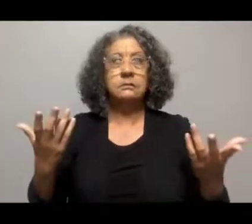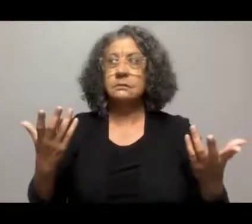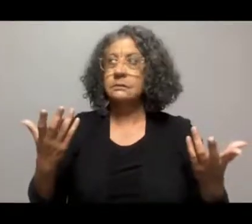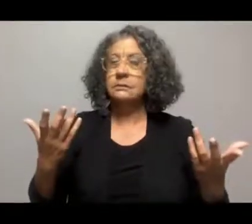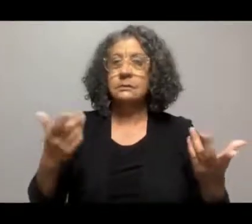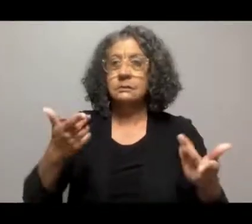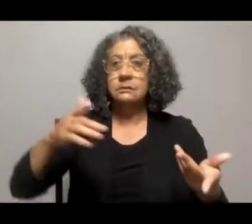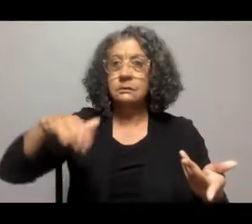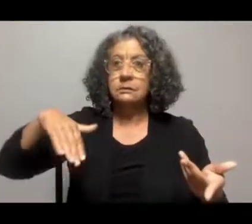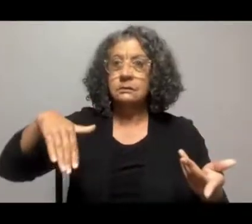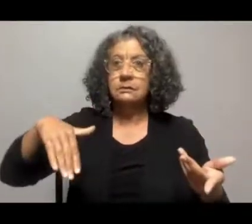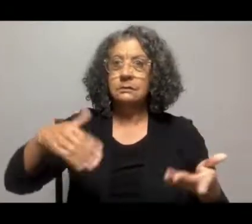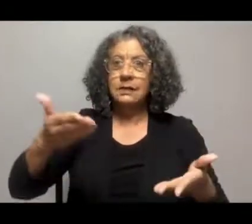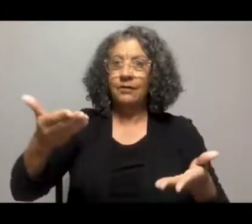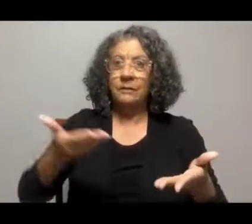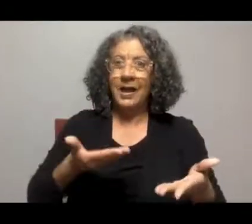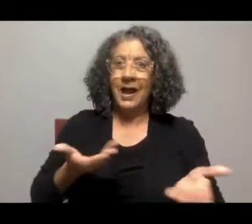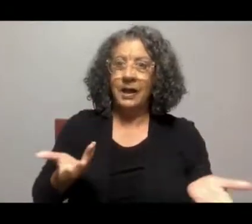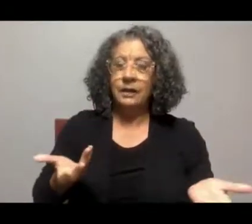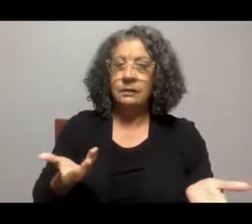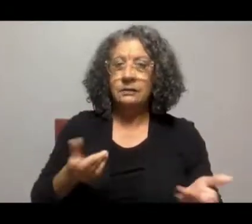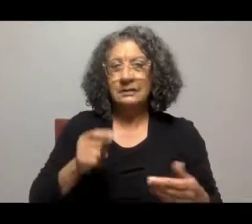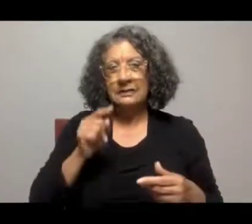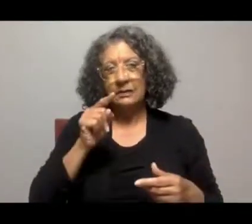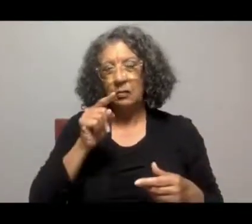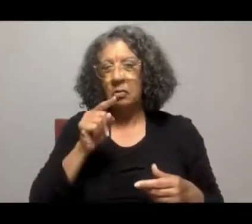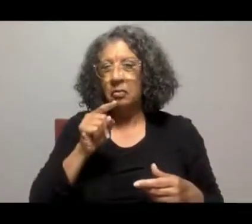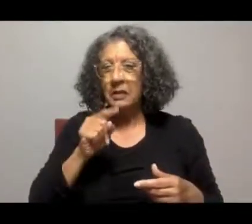Another question is, when do I get vacation time?